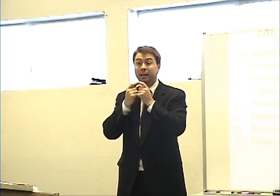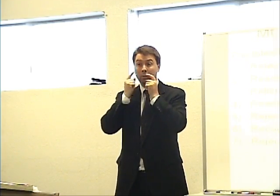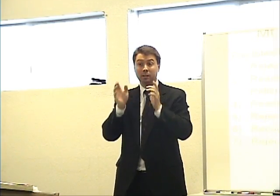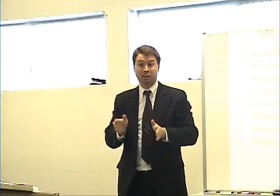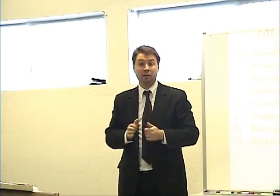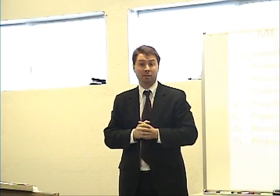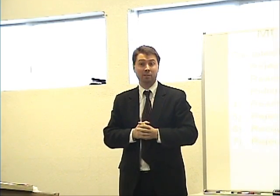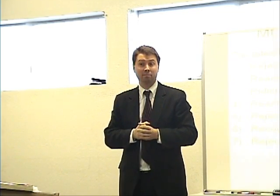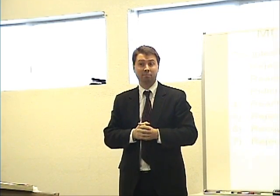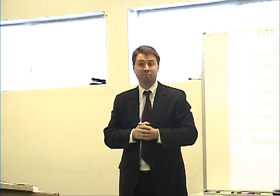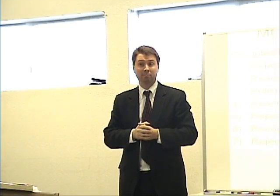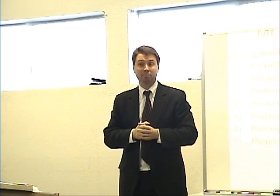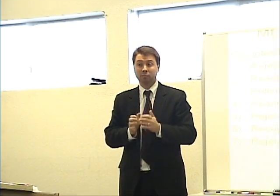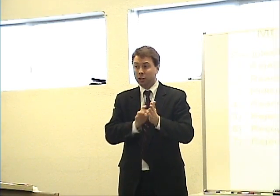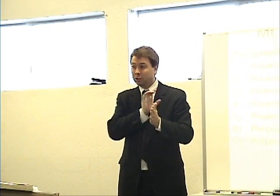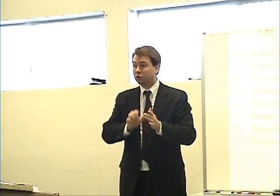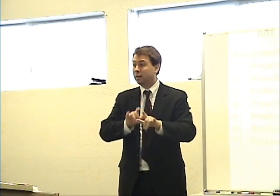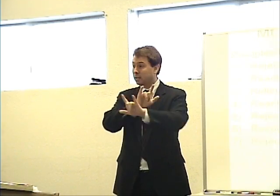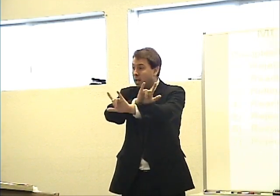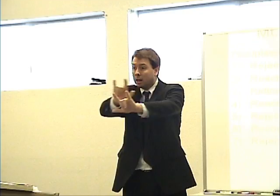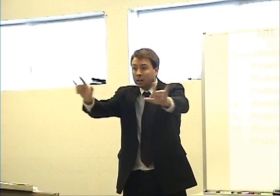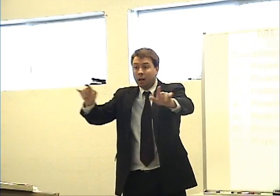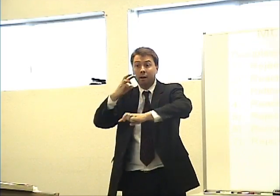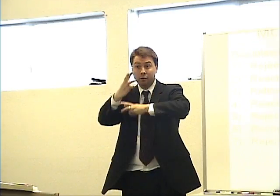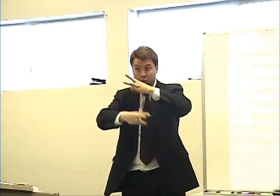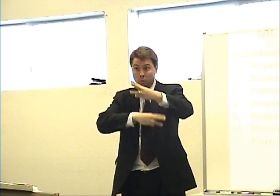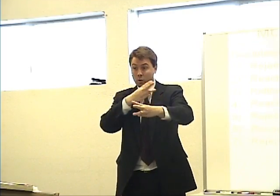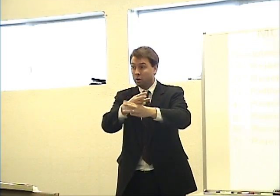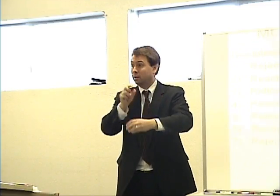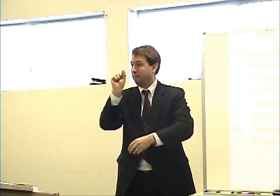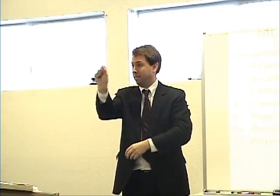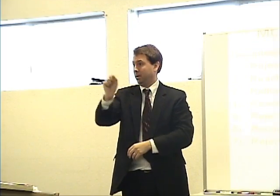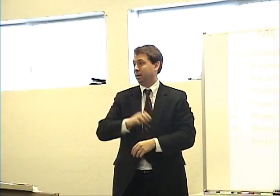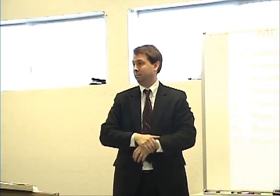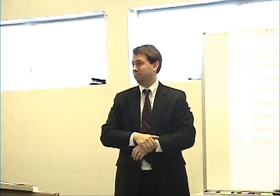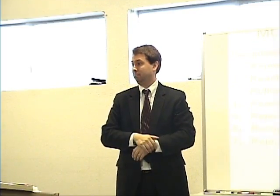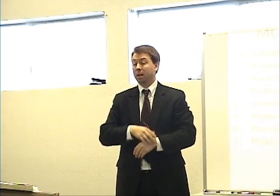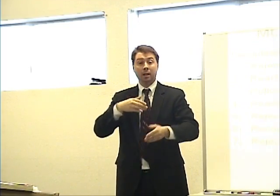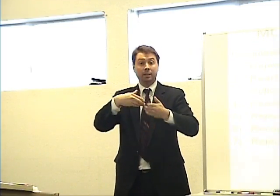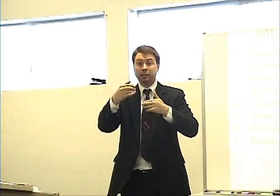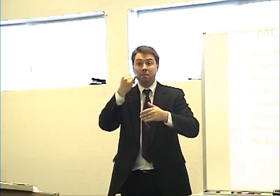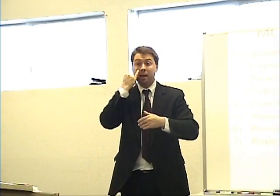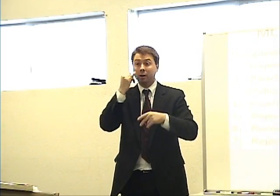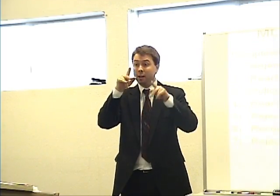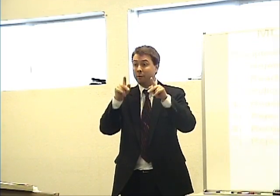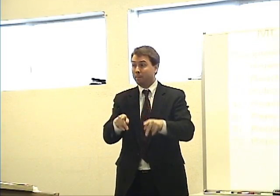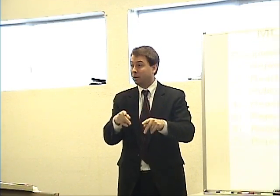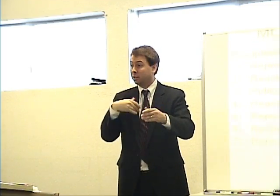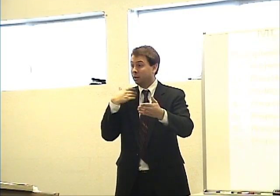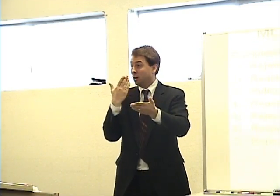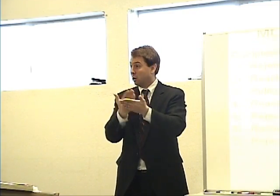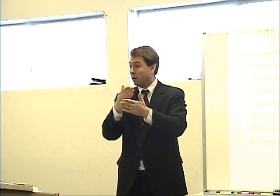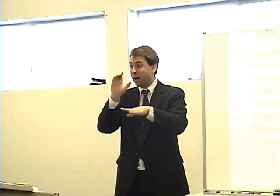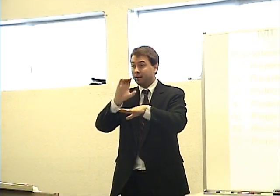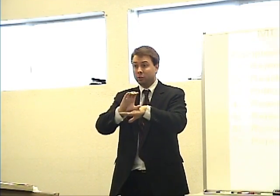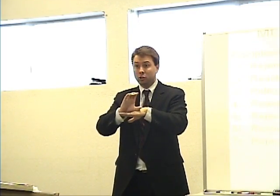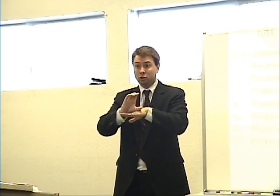relating with sinners. Jesus Christ loves the world, period. Doesn't matter if a person arrives to